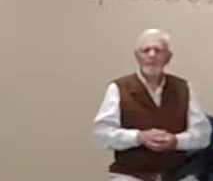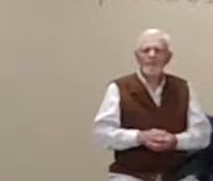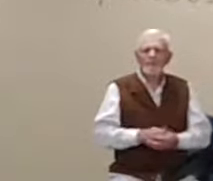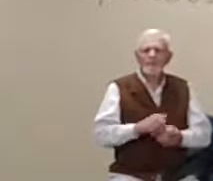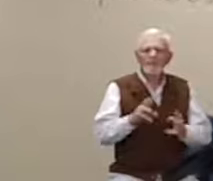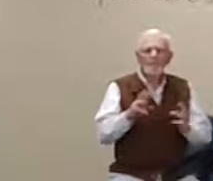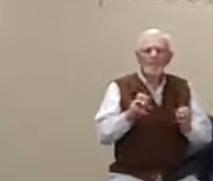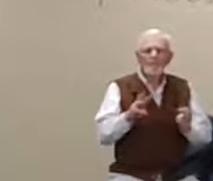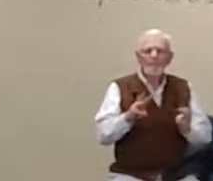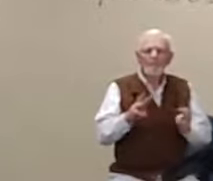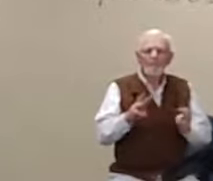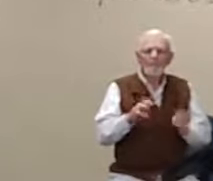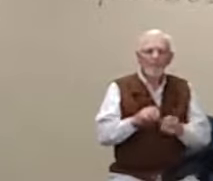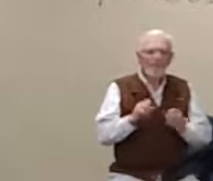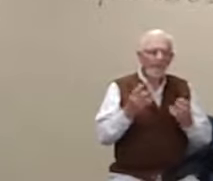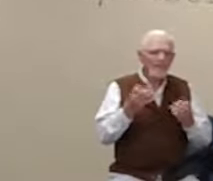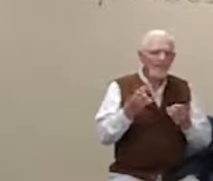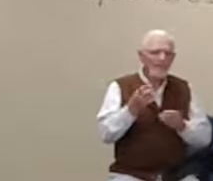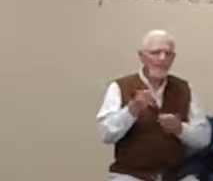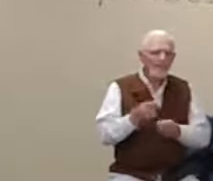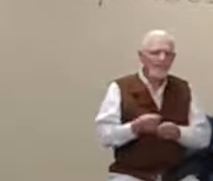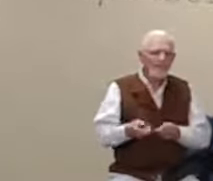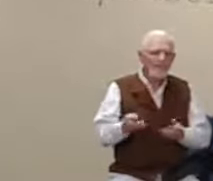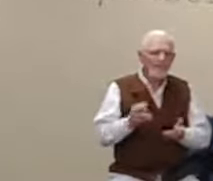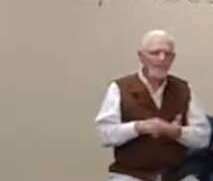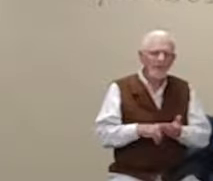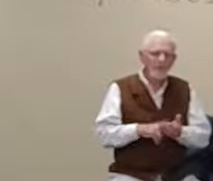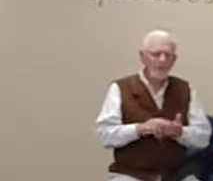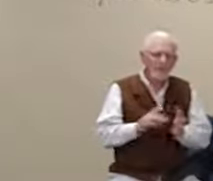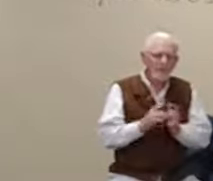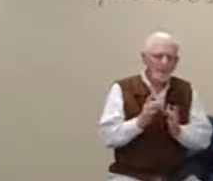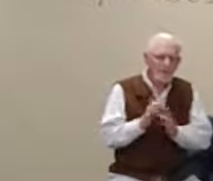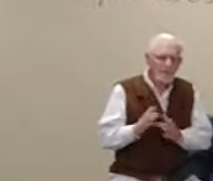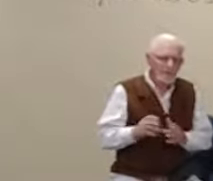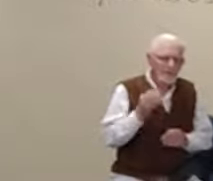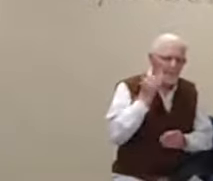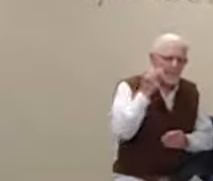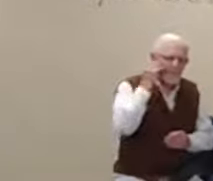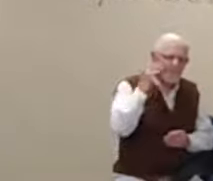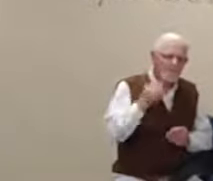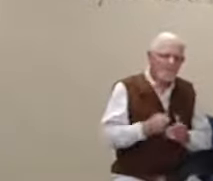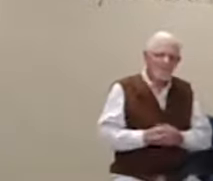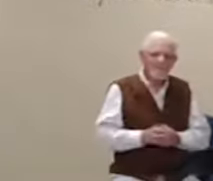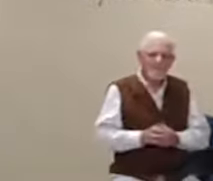wow. How many of you were raised in a Christian home? Would you raise your hand?